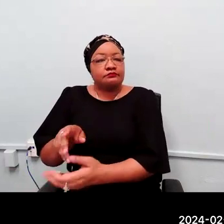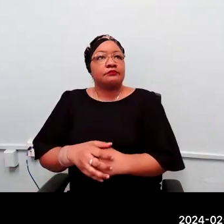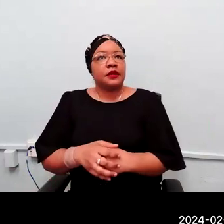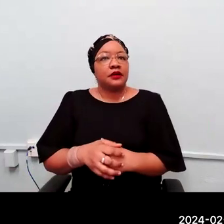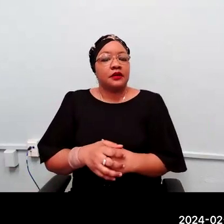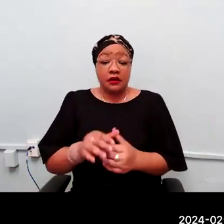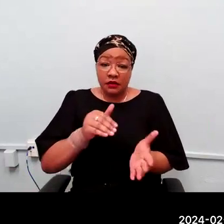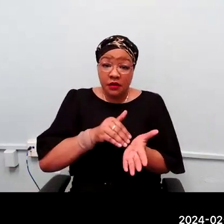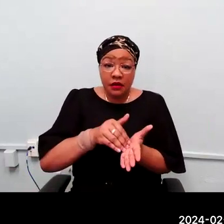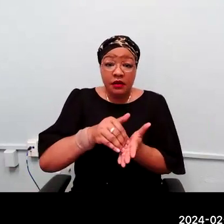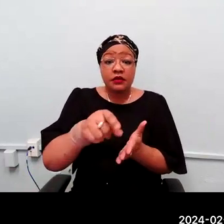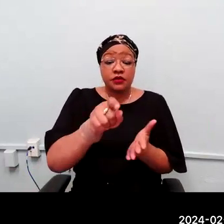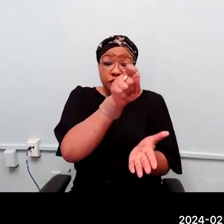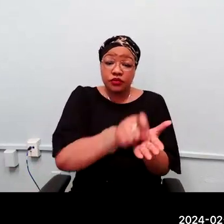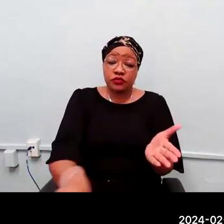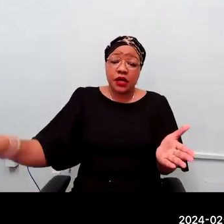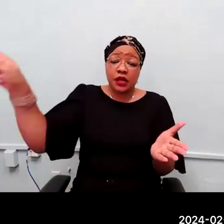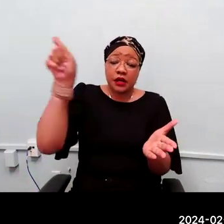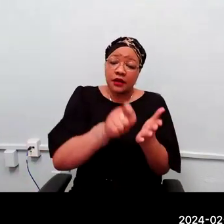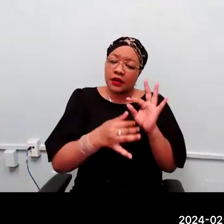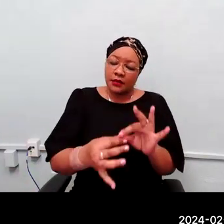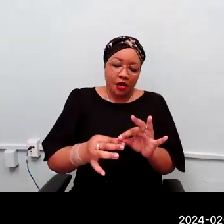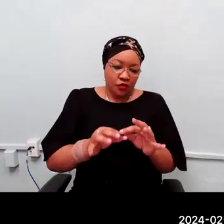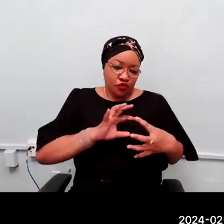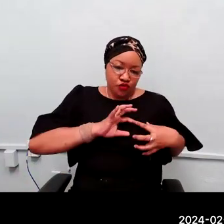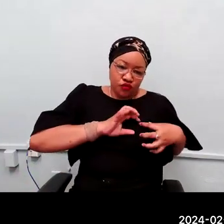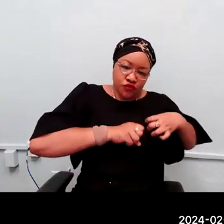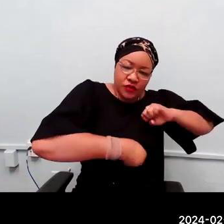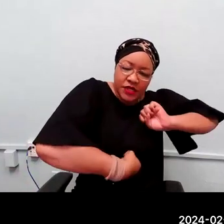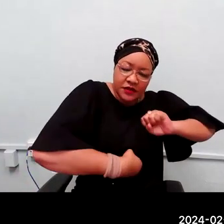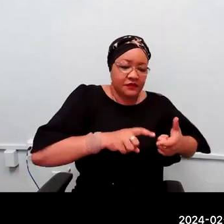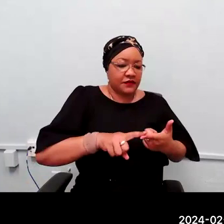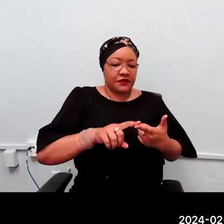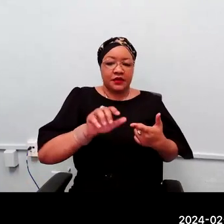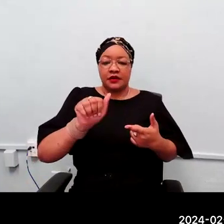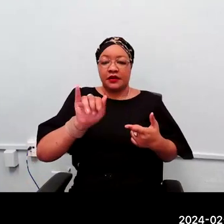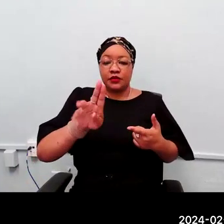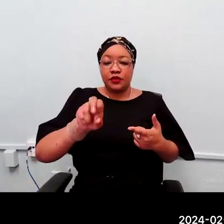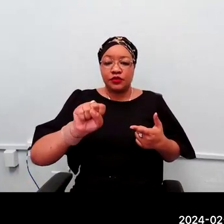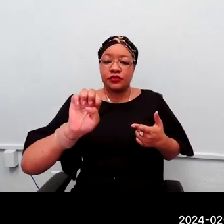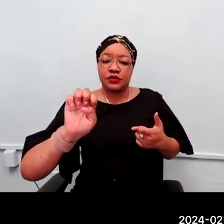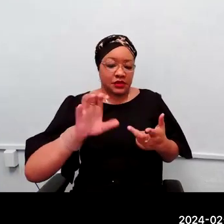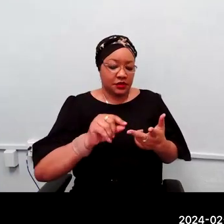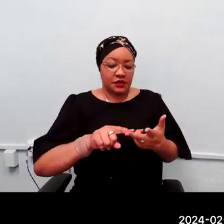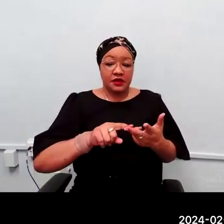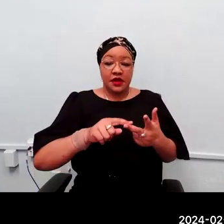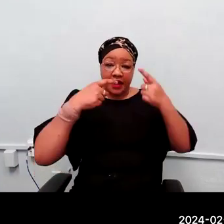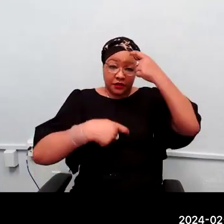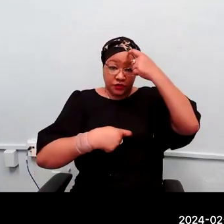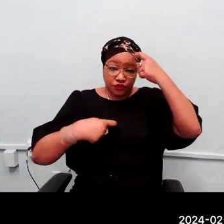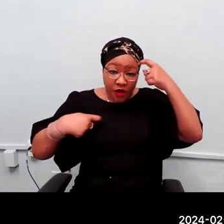a lot about grief, abuse, and trauma in like very physical ways, but you also write